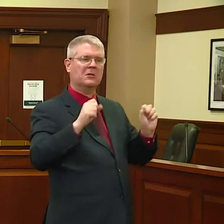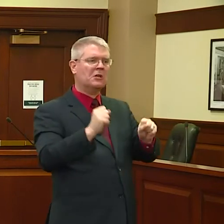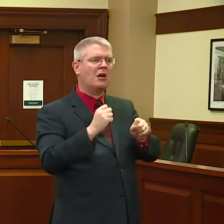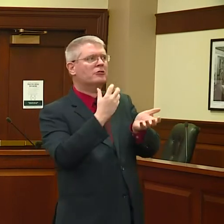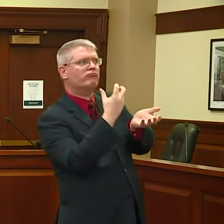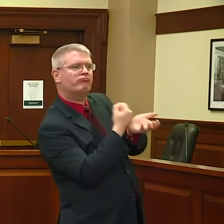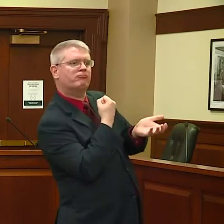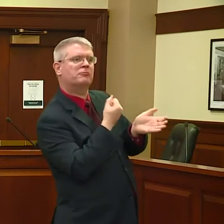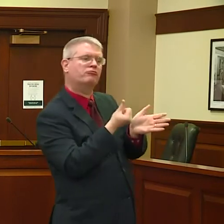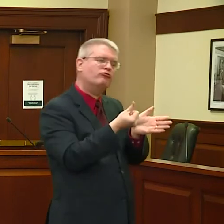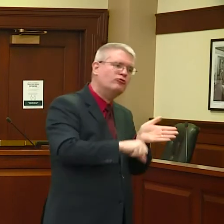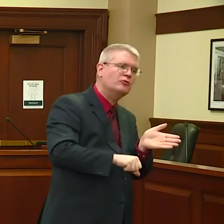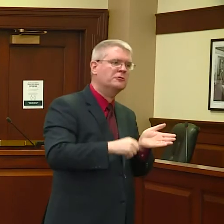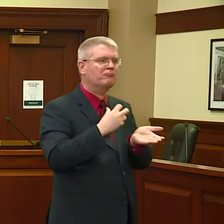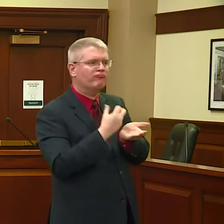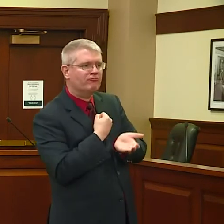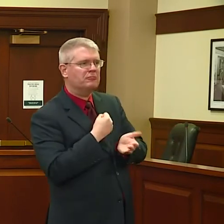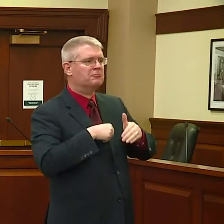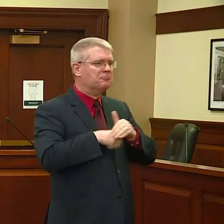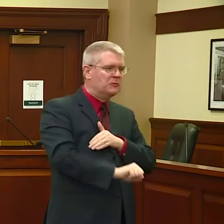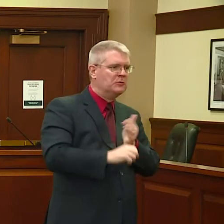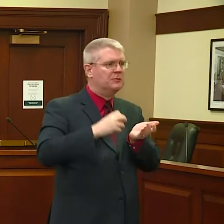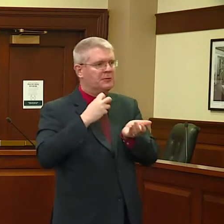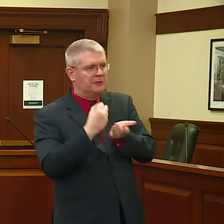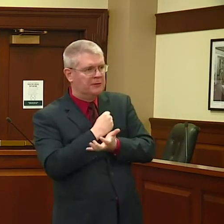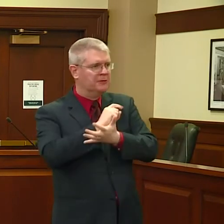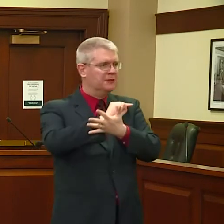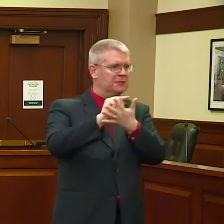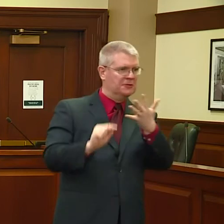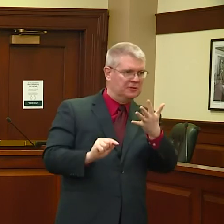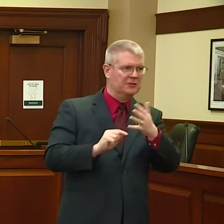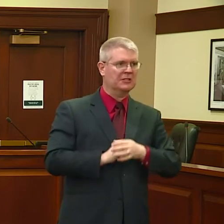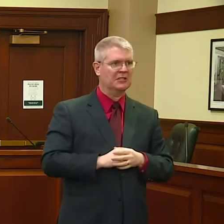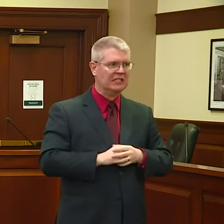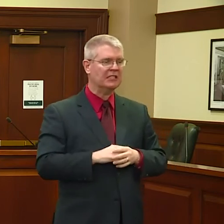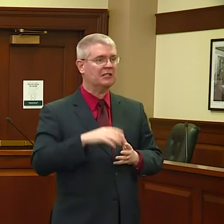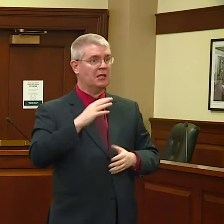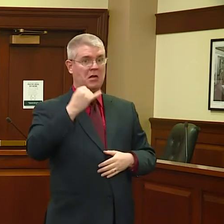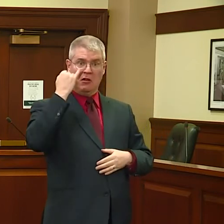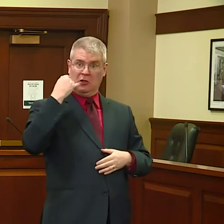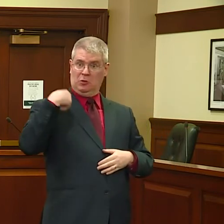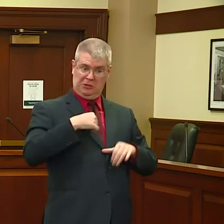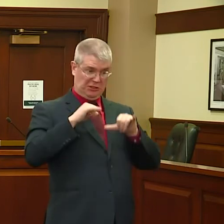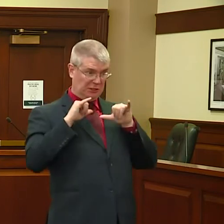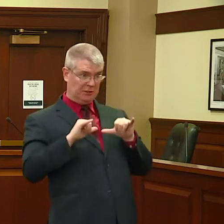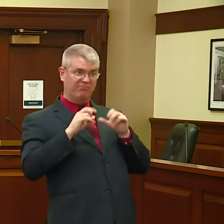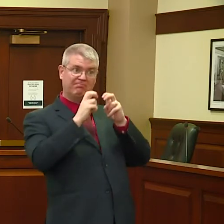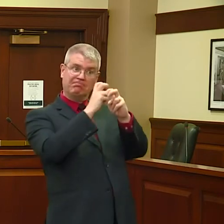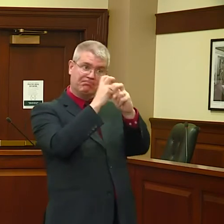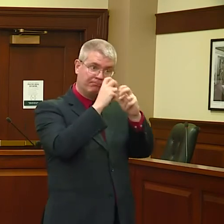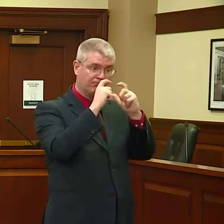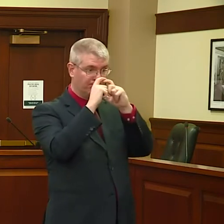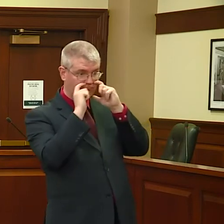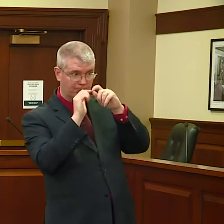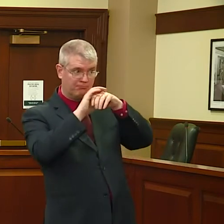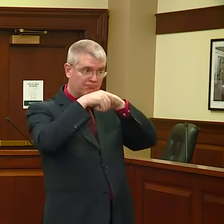leave access to critical care or ordinary health care, a situation that would damage lives and our